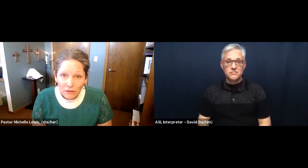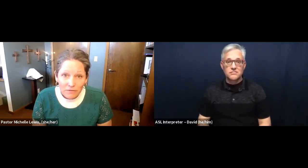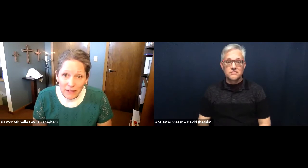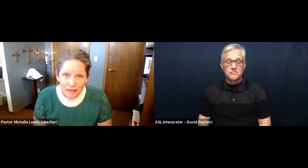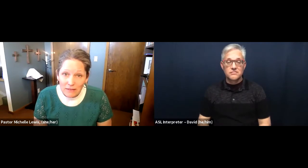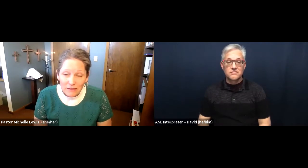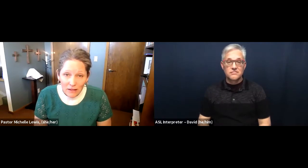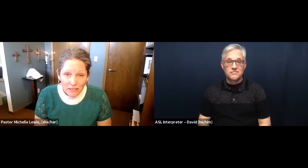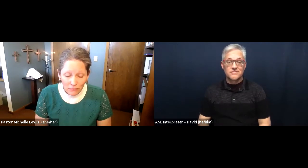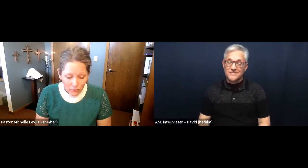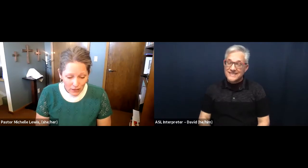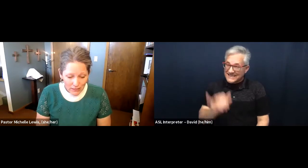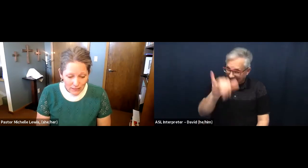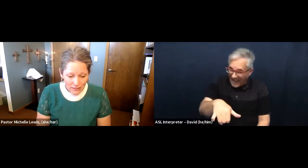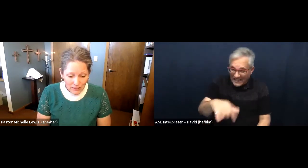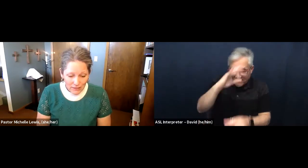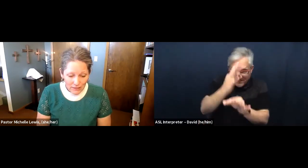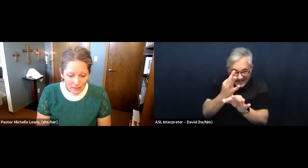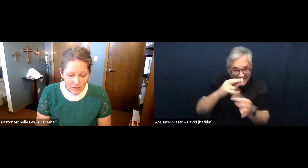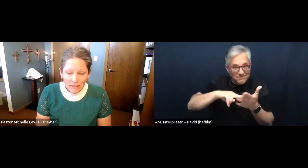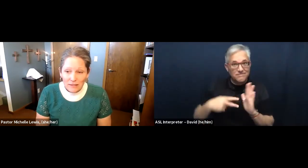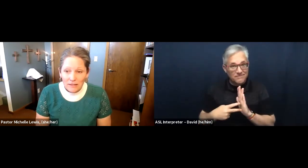That's what our faith does for us.